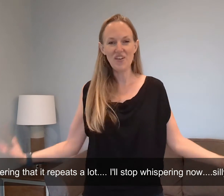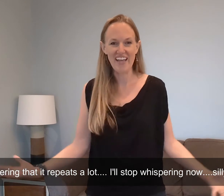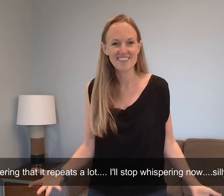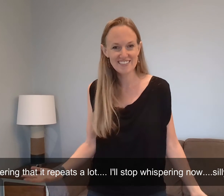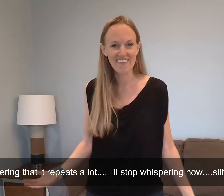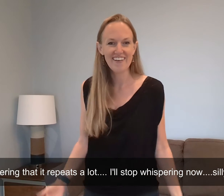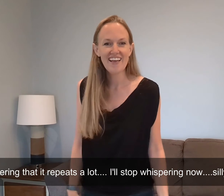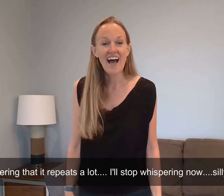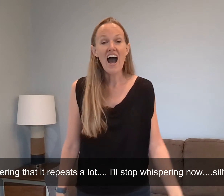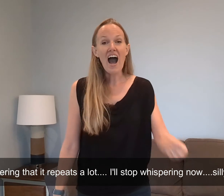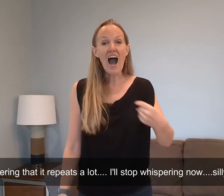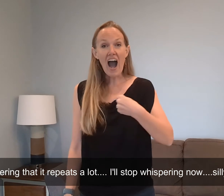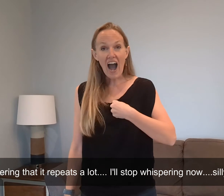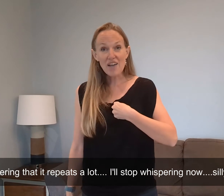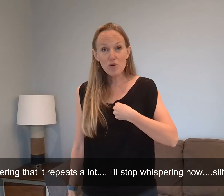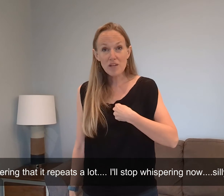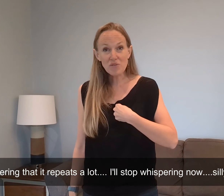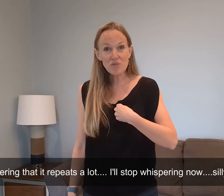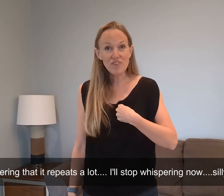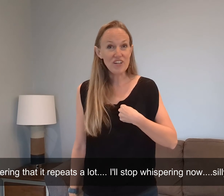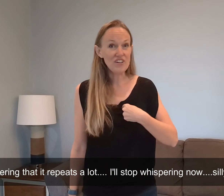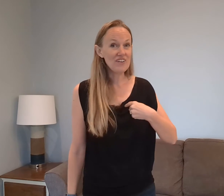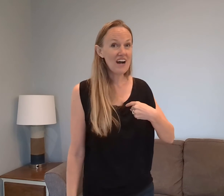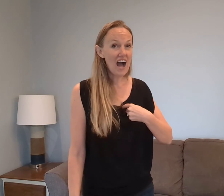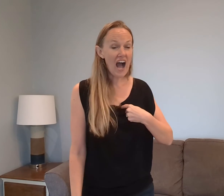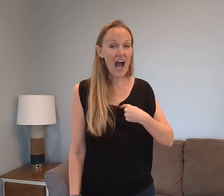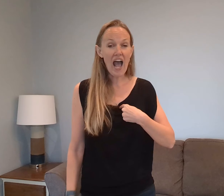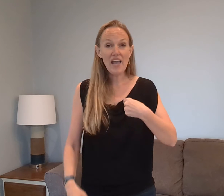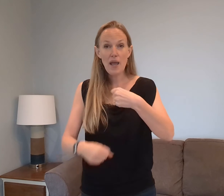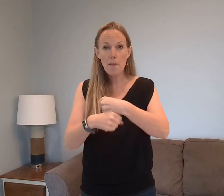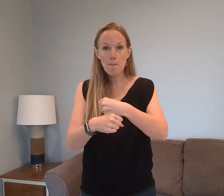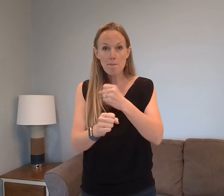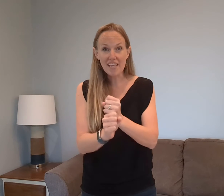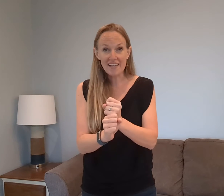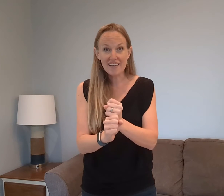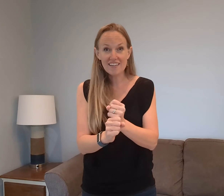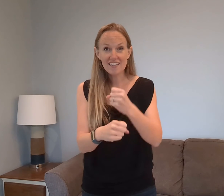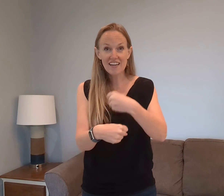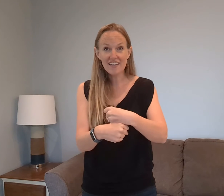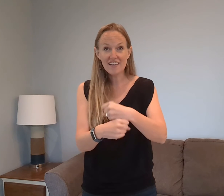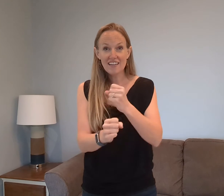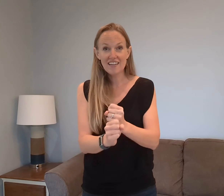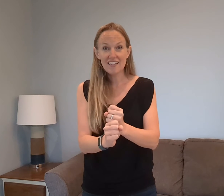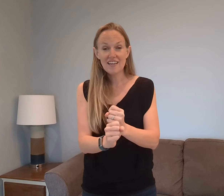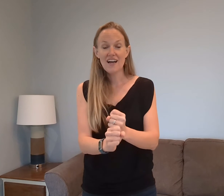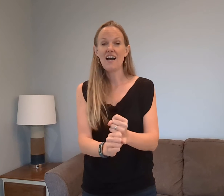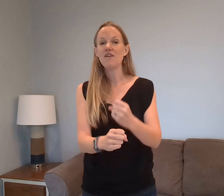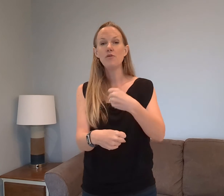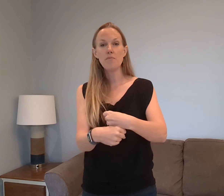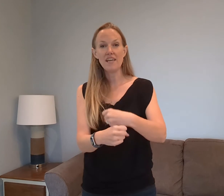Okay, so I will make room for you. I make. Okay? I will make.